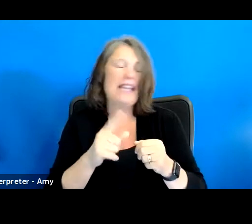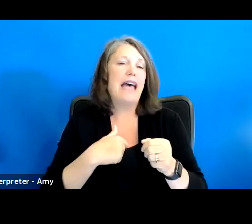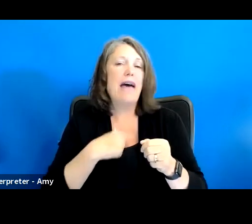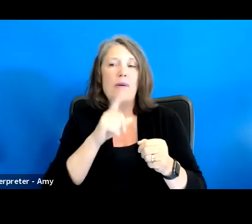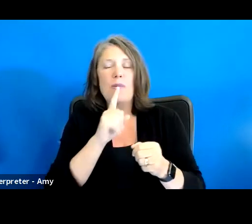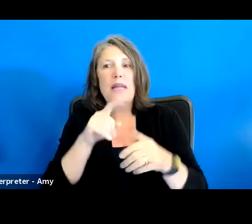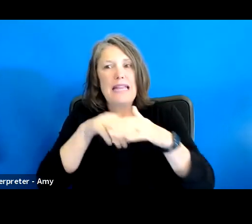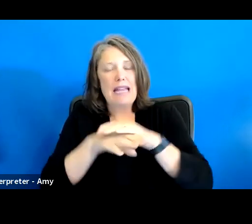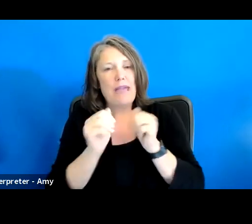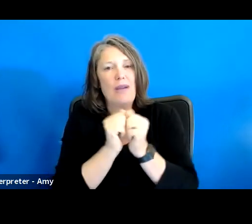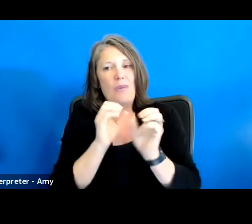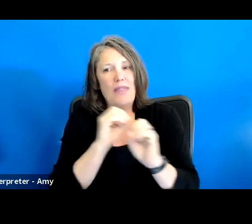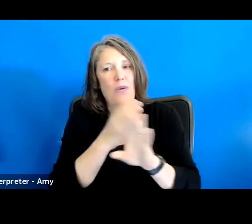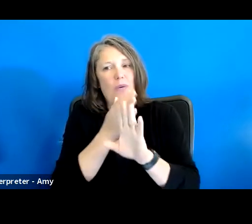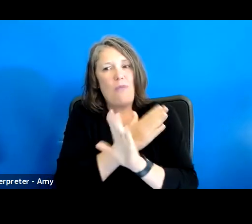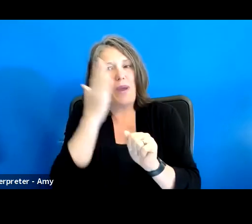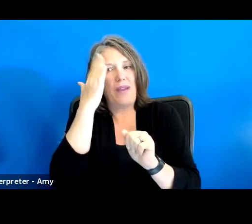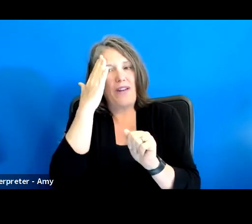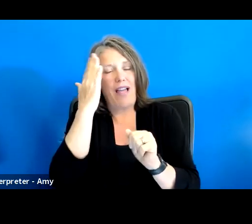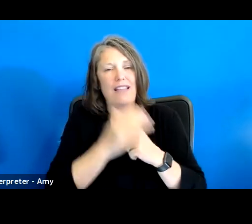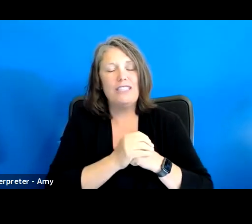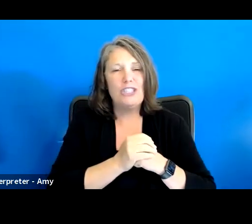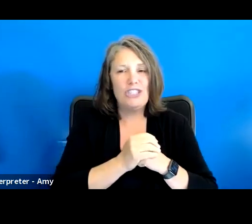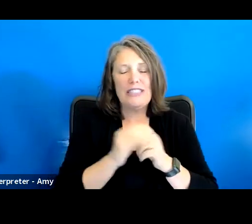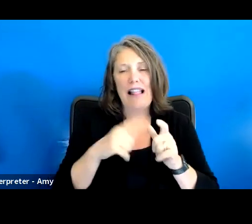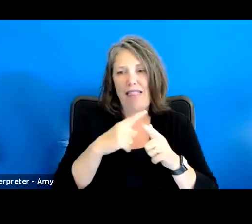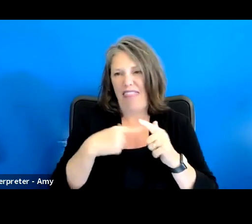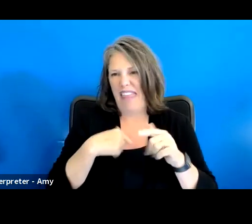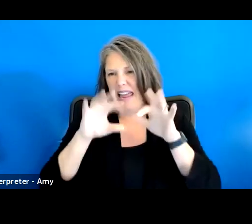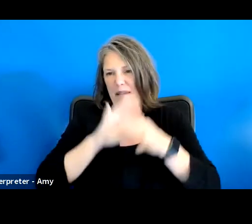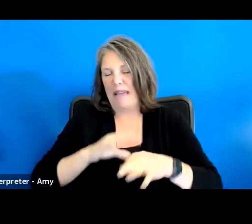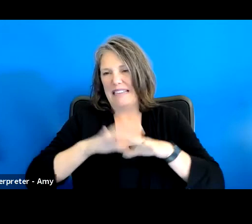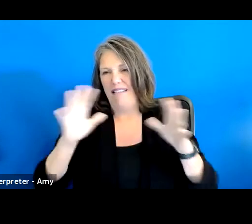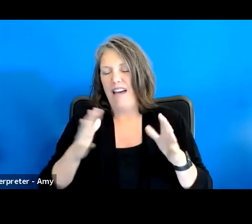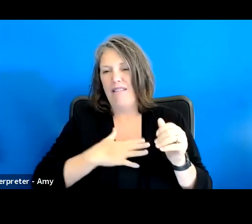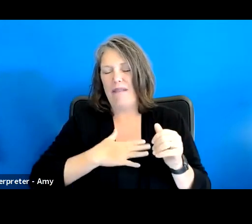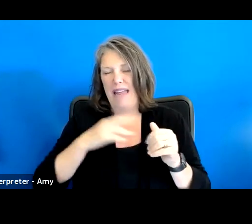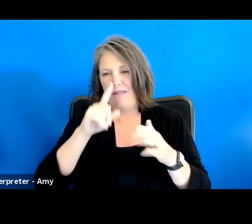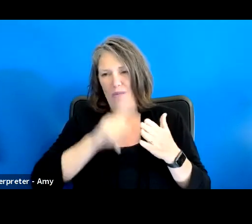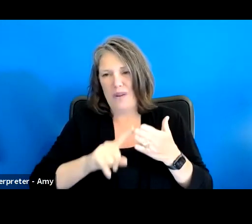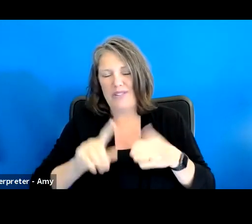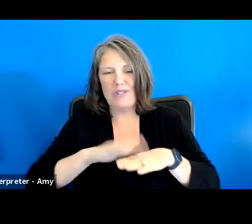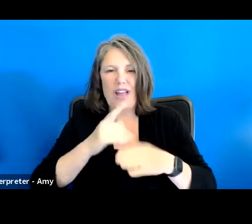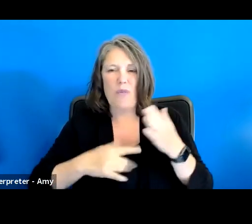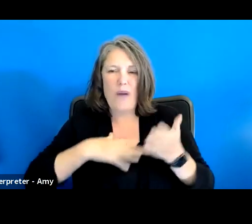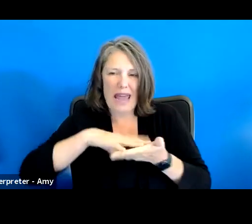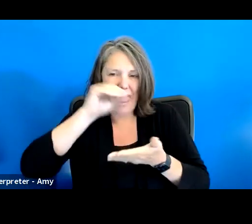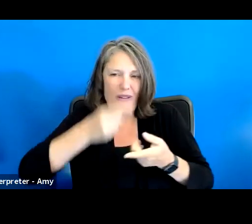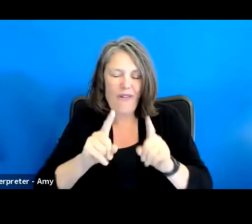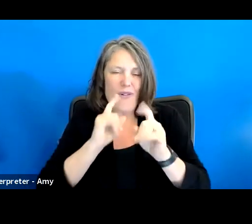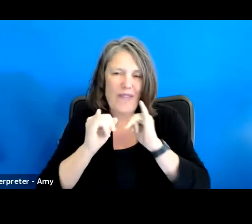coming in without any prior knowledge, then I base a lot of my research afterwards on what I learned during the